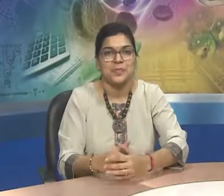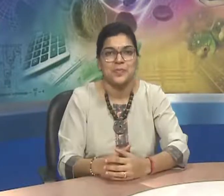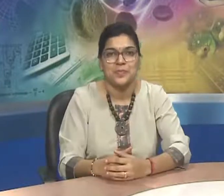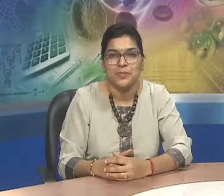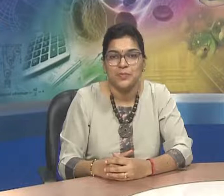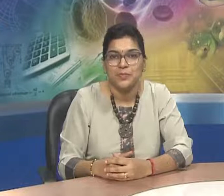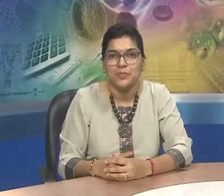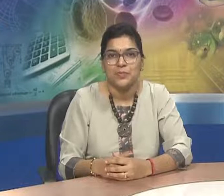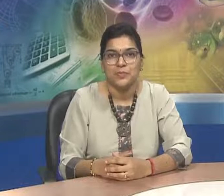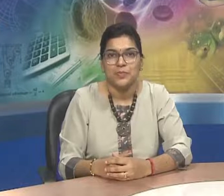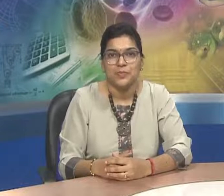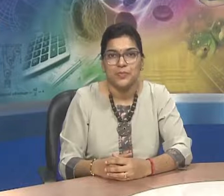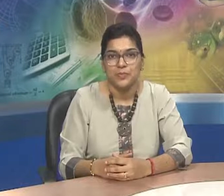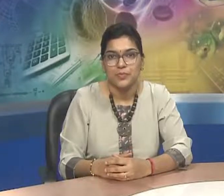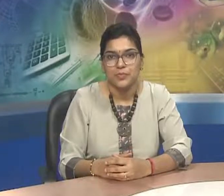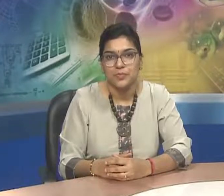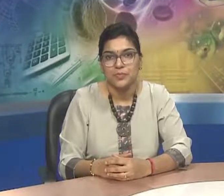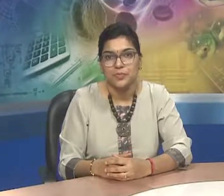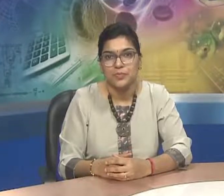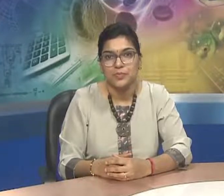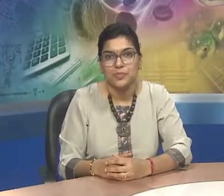You have to choose the right answer.